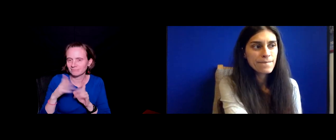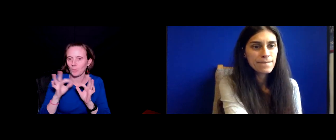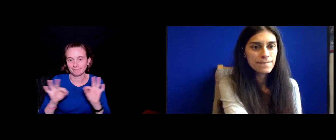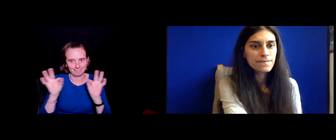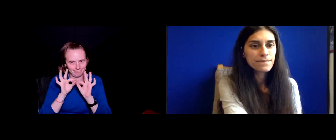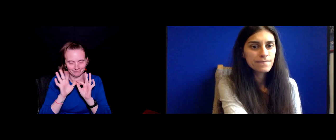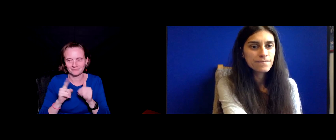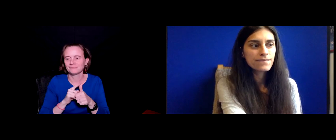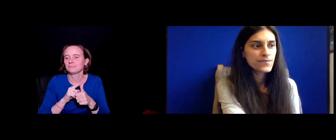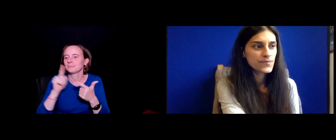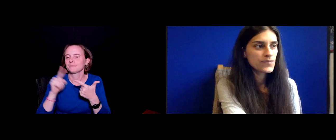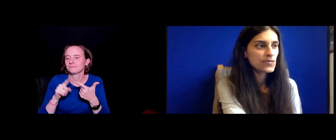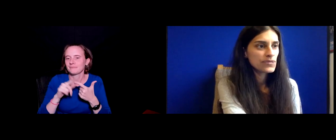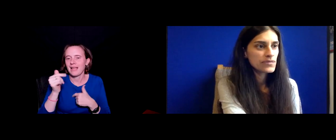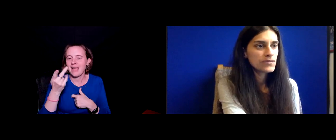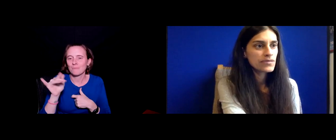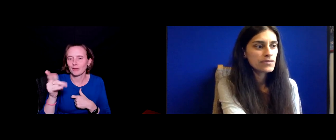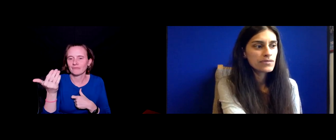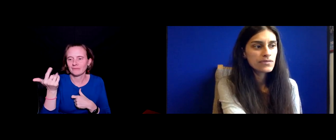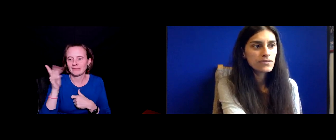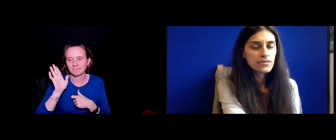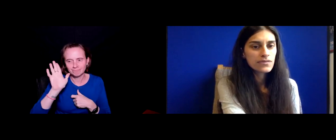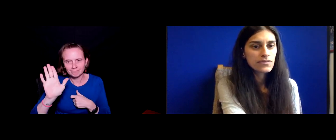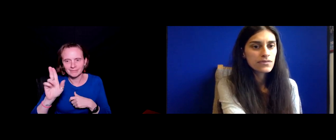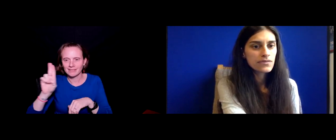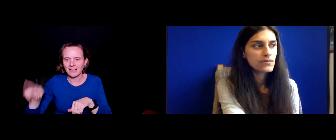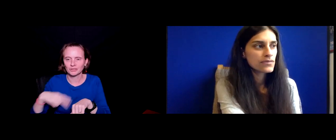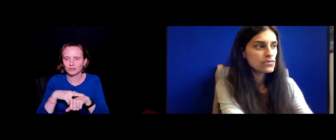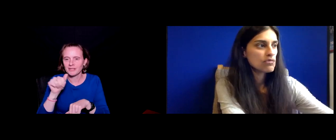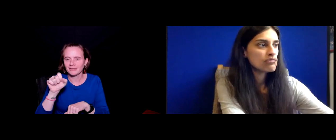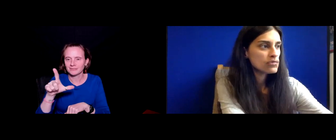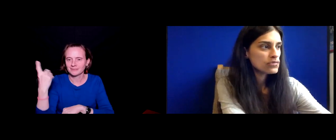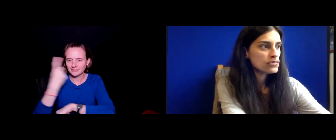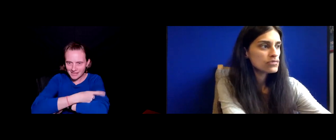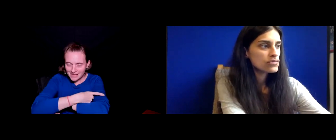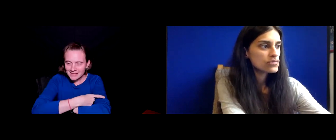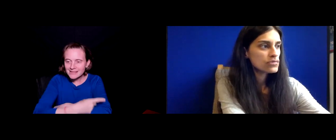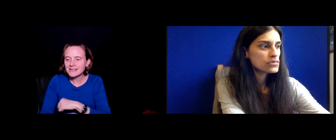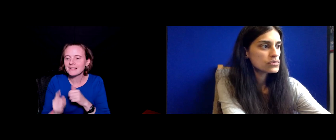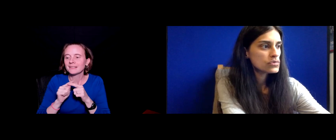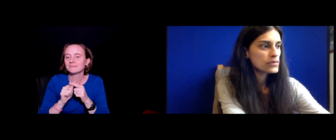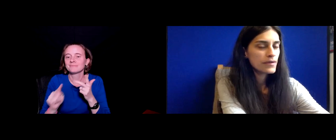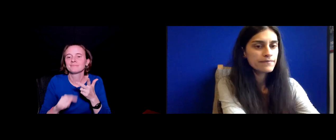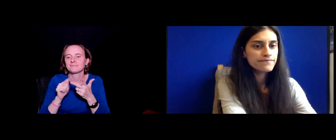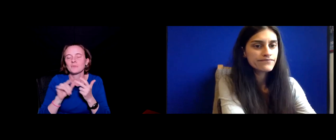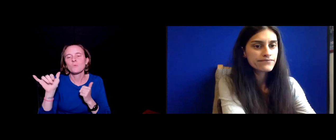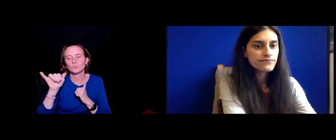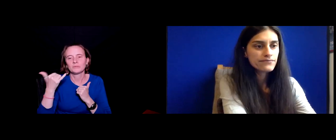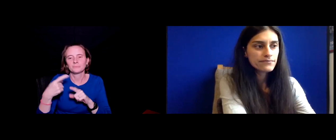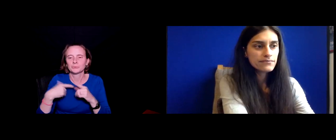is Deaf History Month, very significant in our community. And then April 15th is National ASL